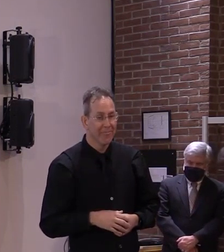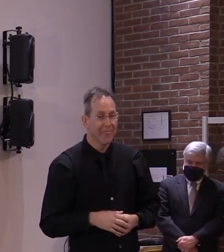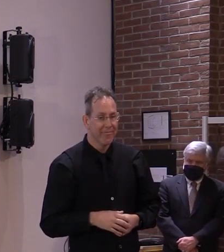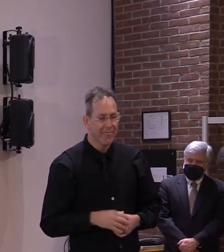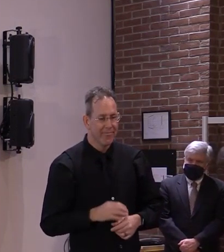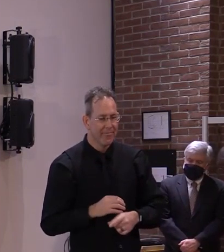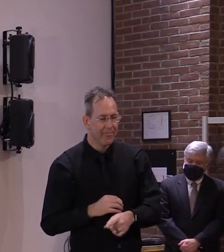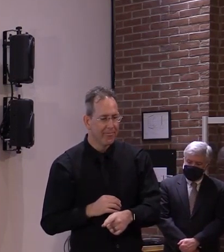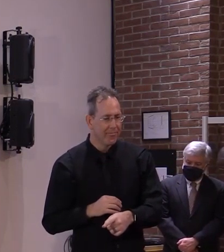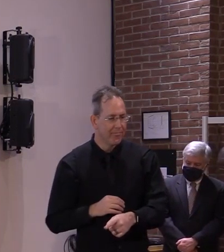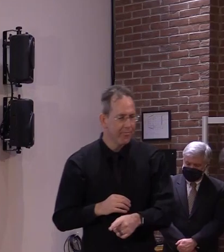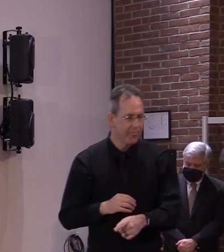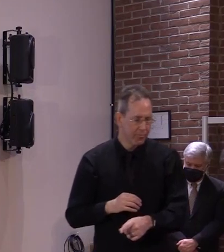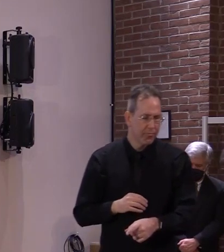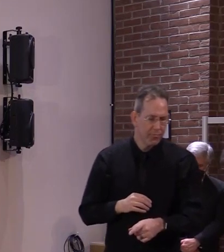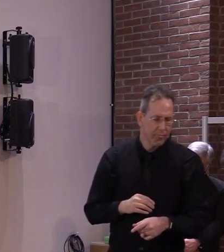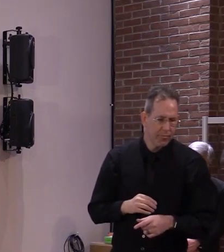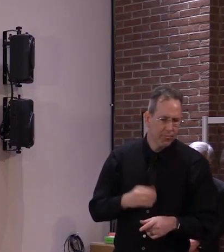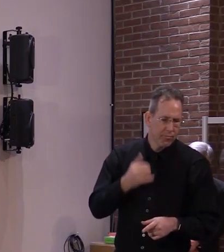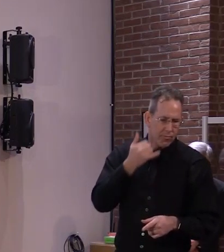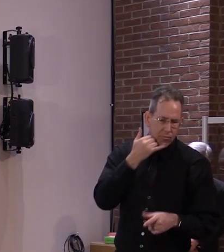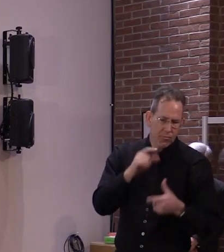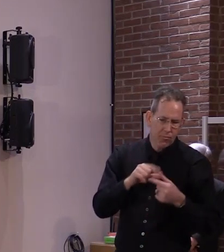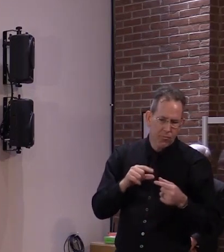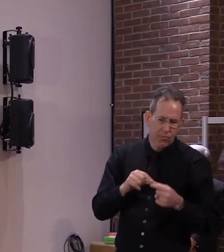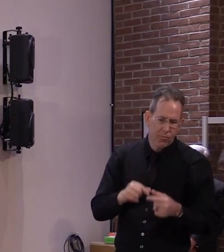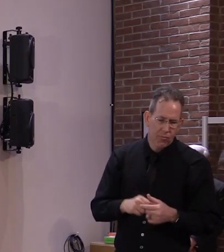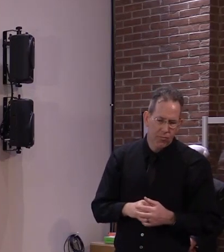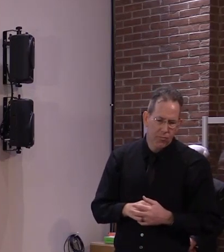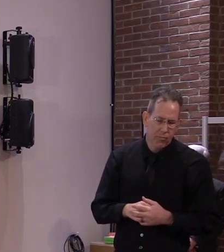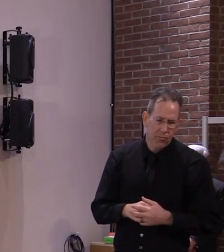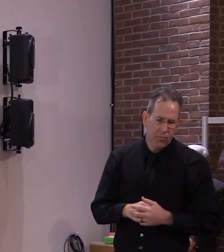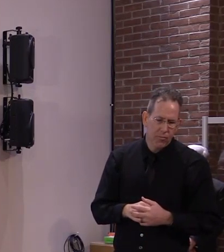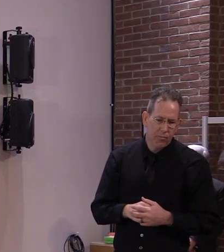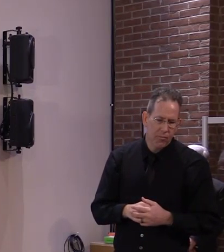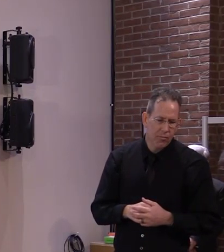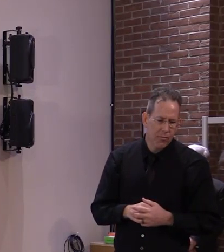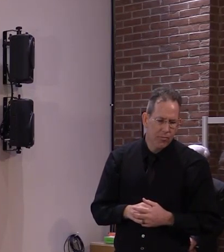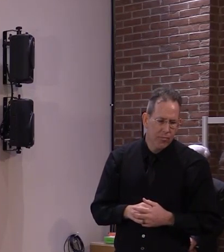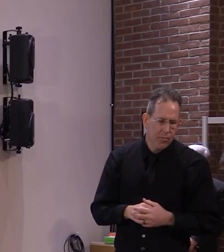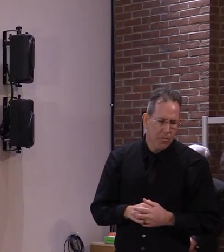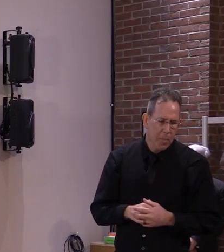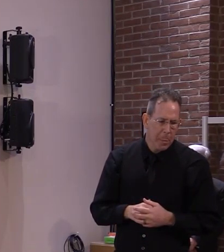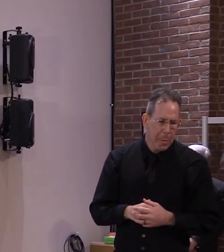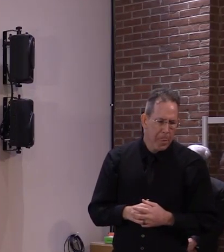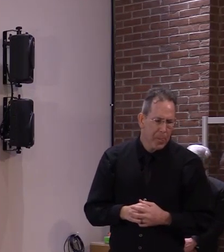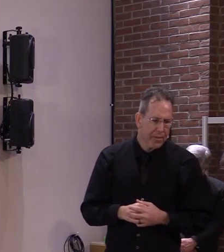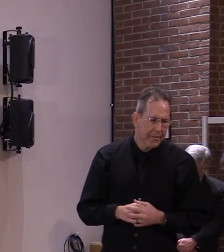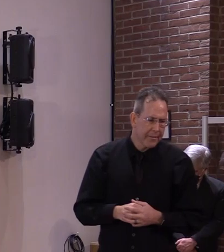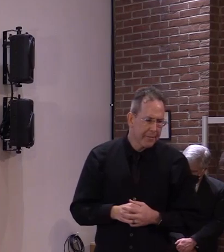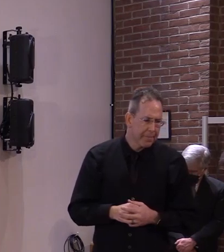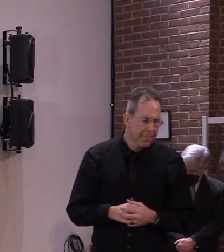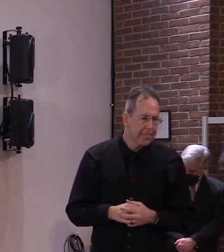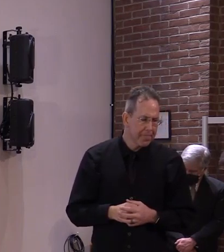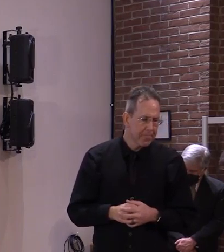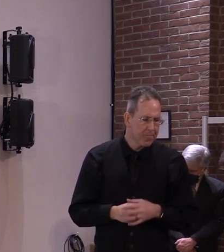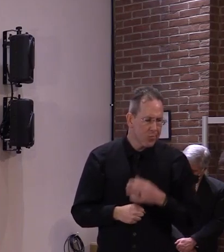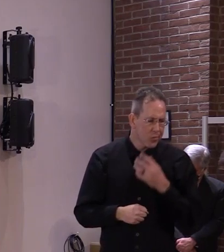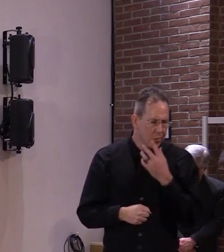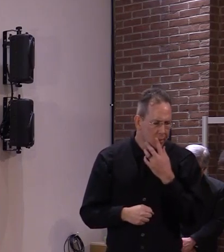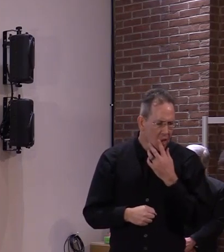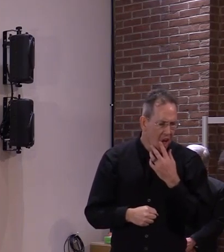My question, there's a local business that has chosen not to